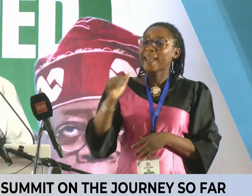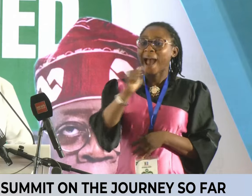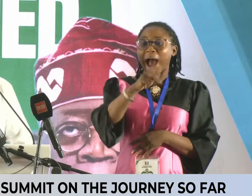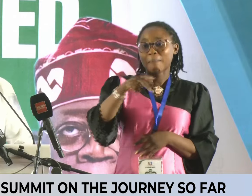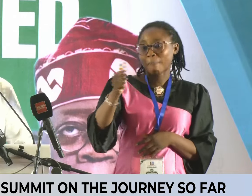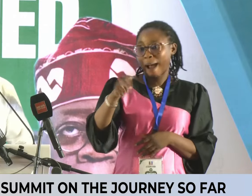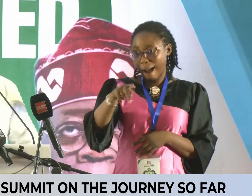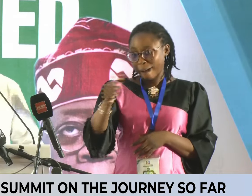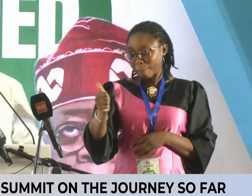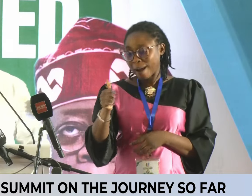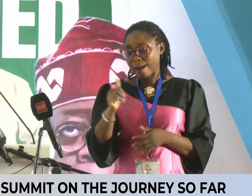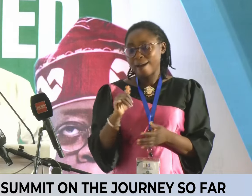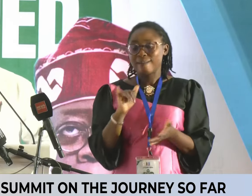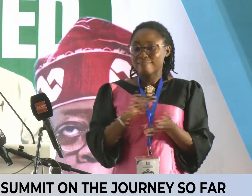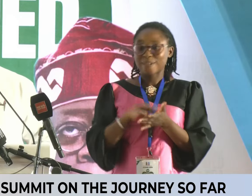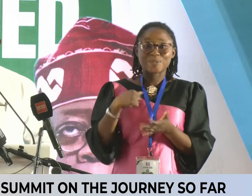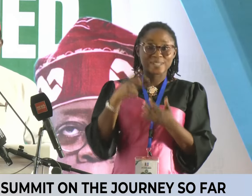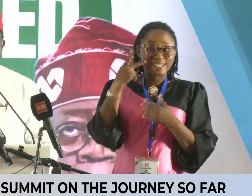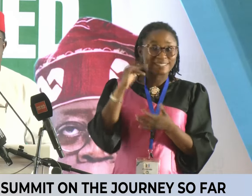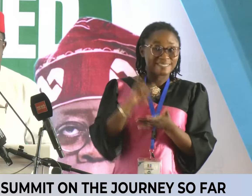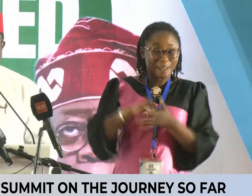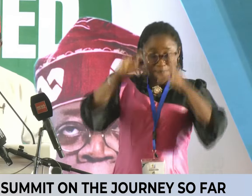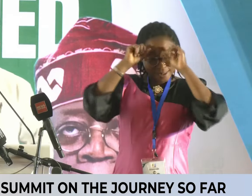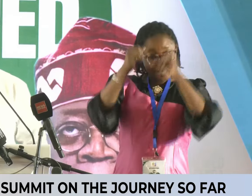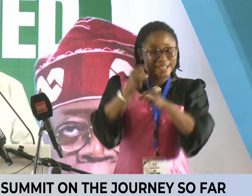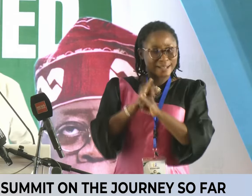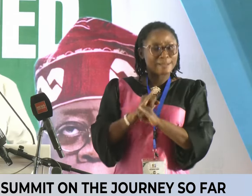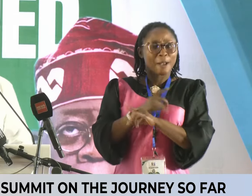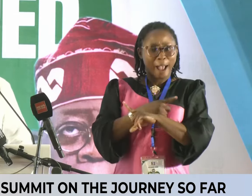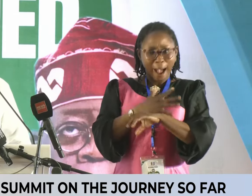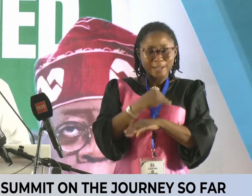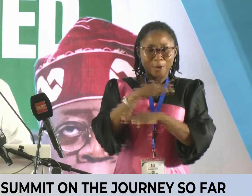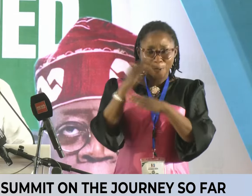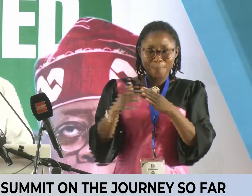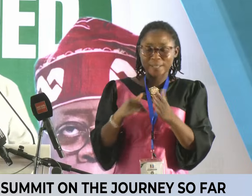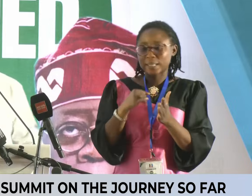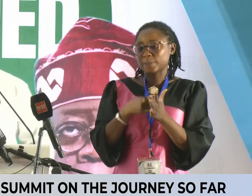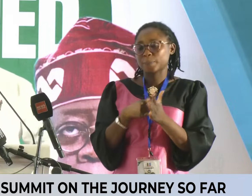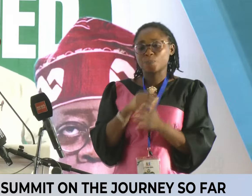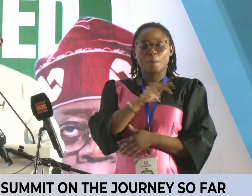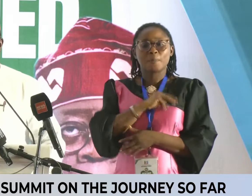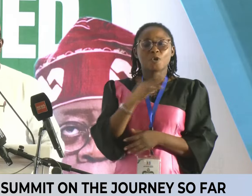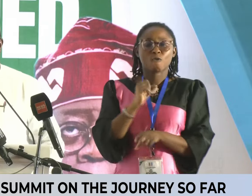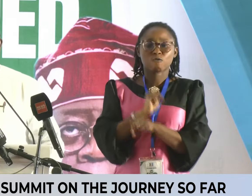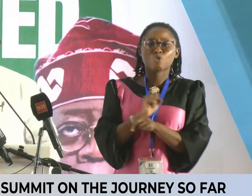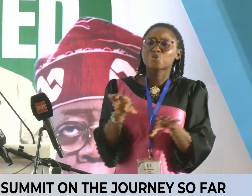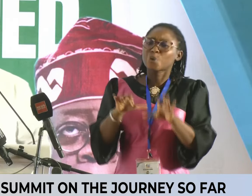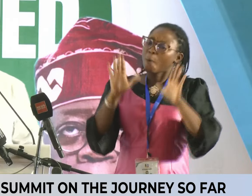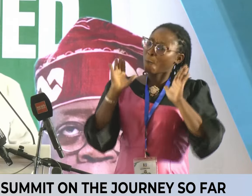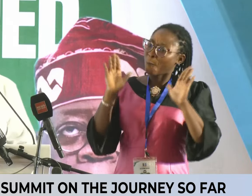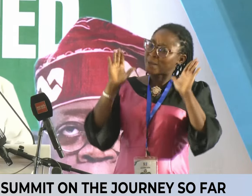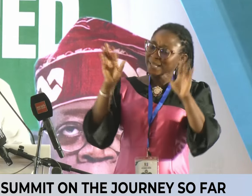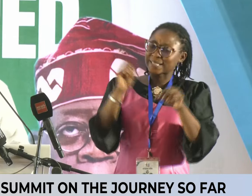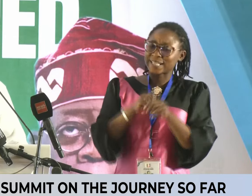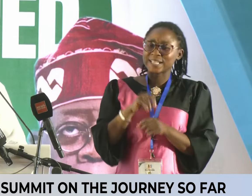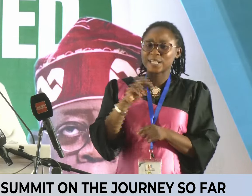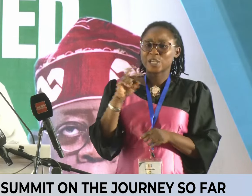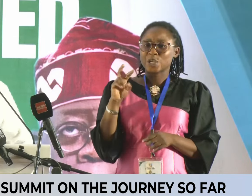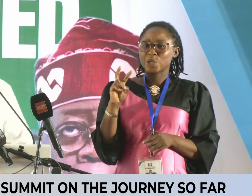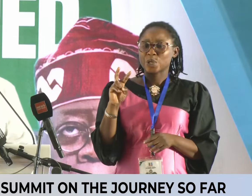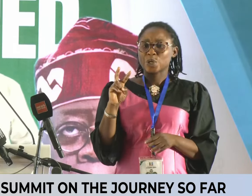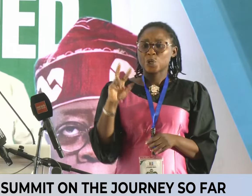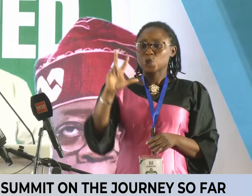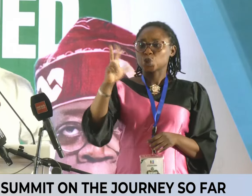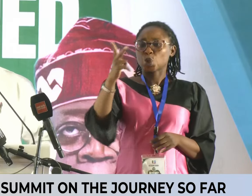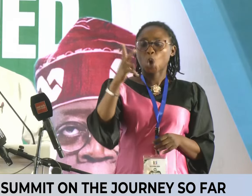solution. But Mr. President inherited it and completed it. The Ministry of Works also did wonders in third